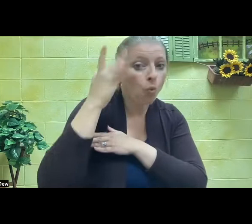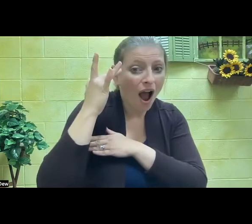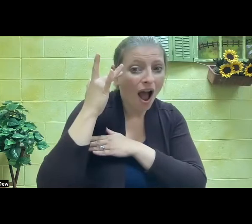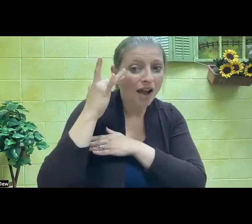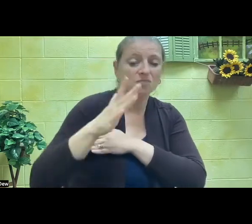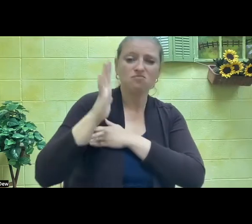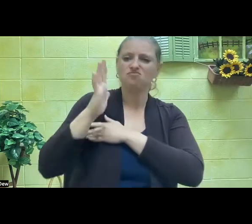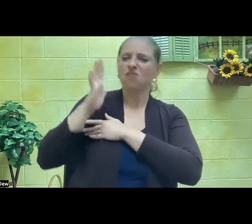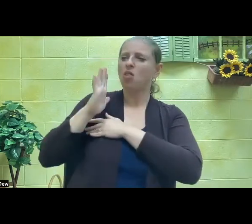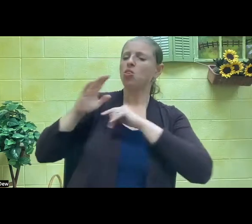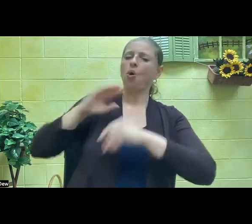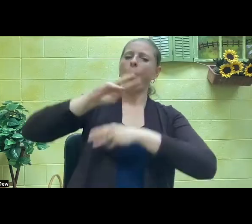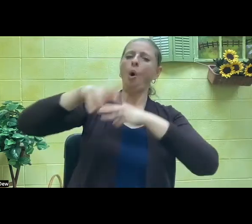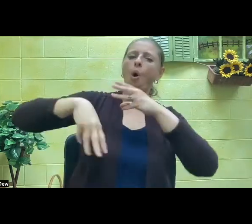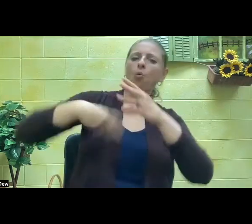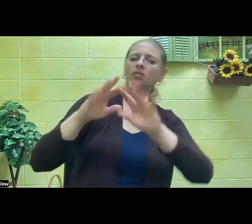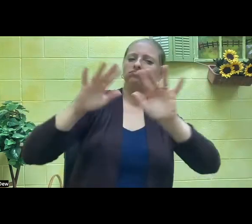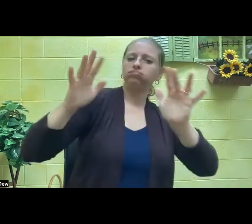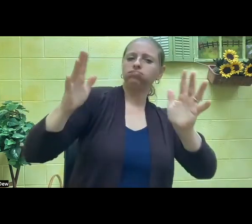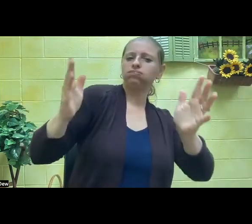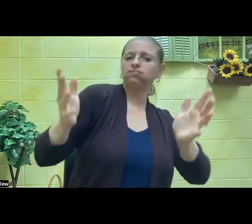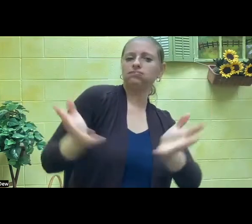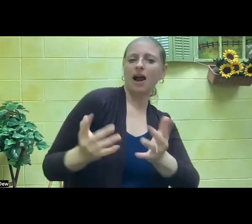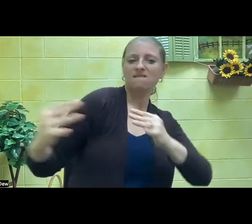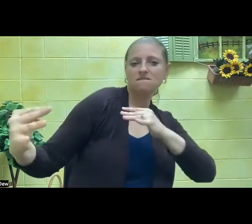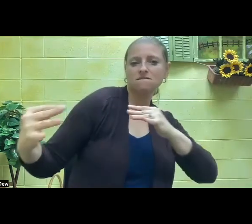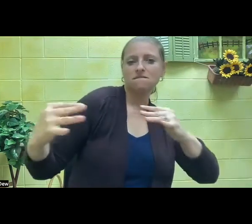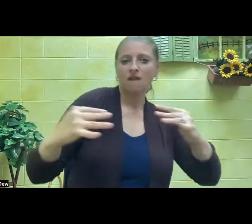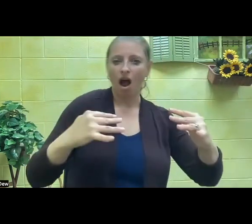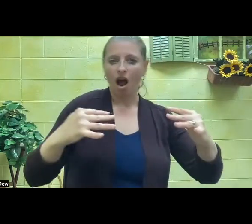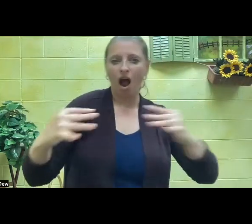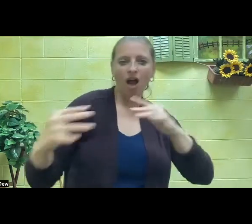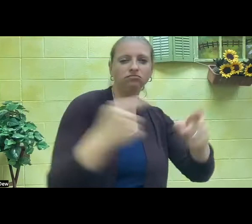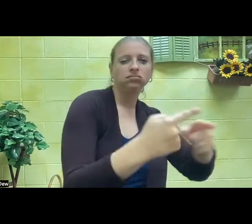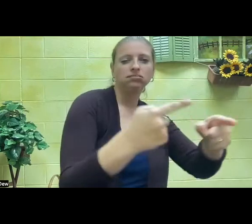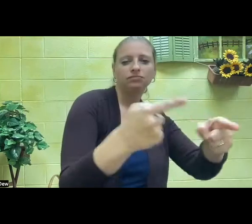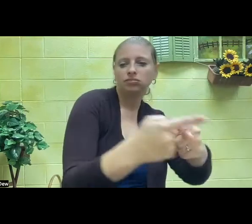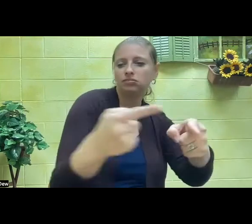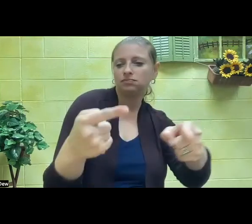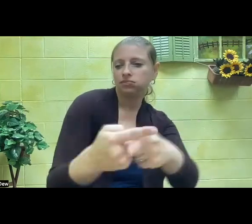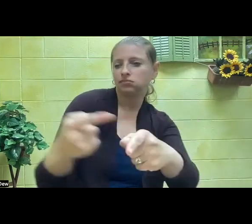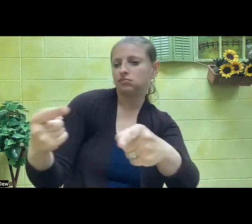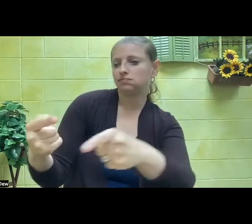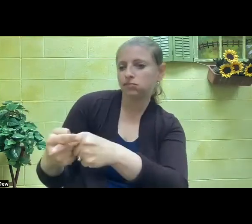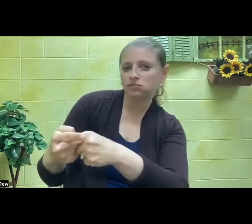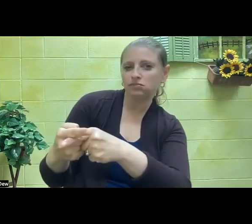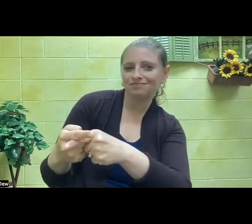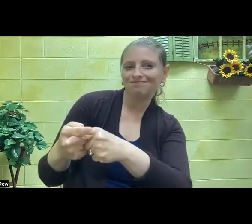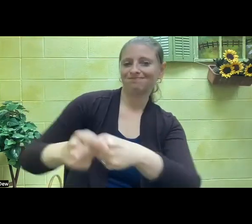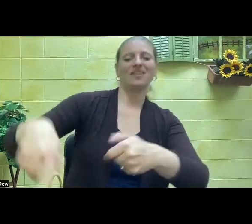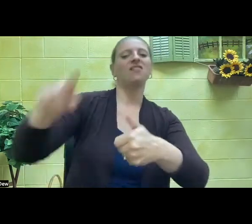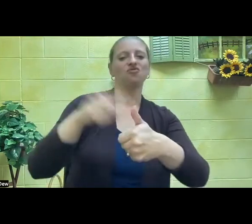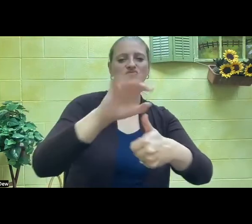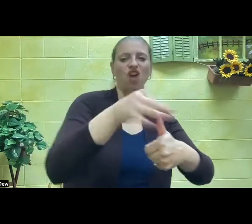was fighting. It was called a world war. Can you imagine that? That's why he had to leave France with